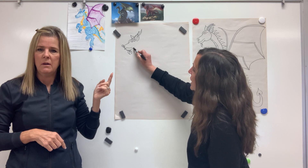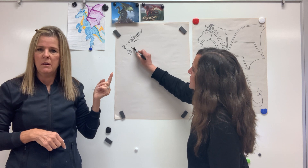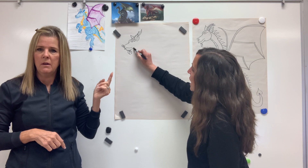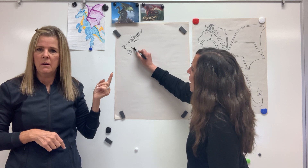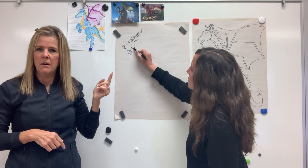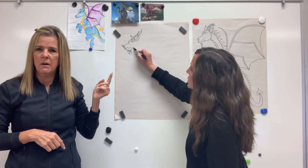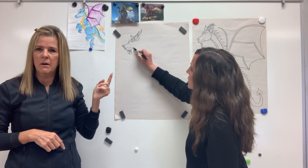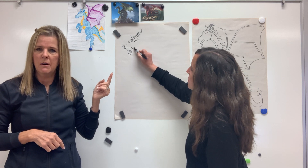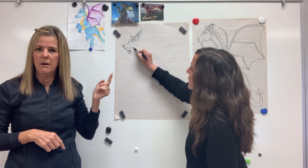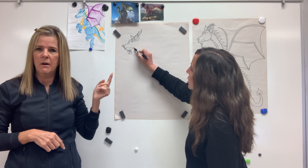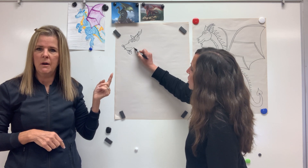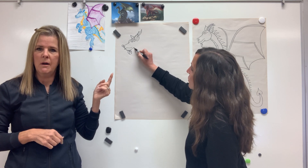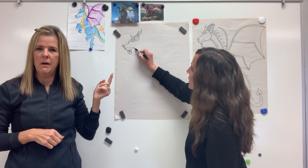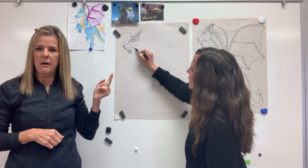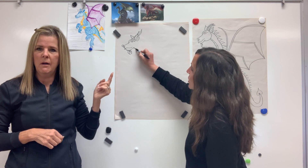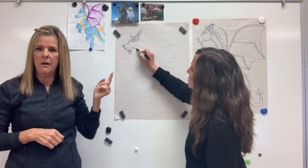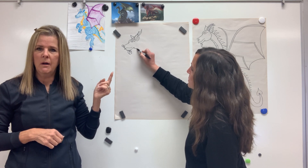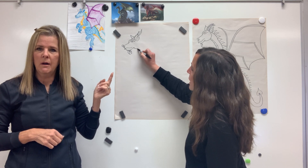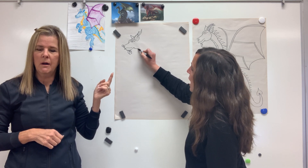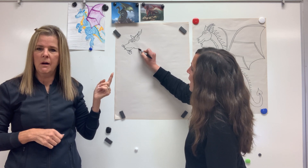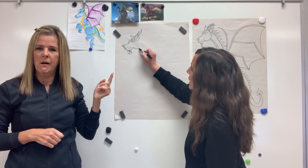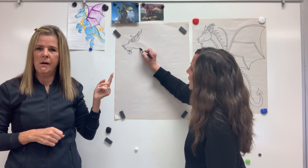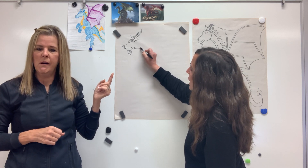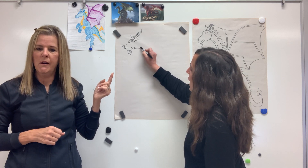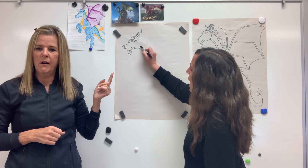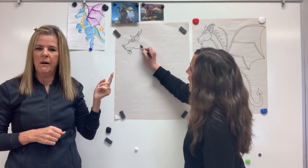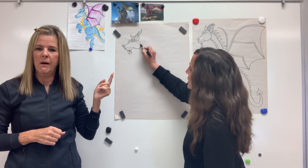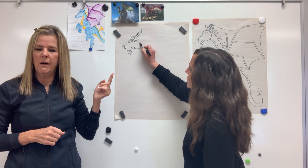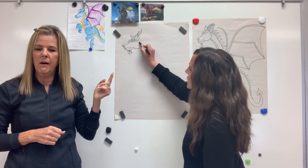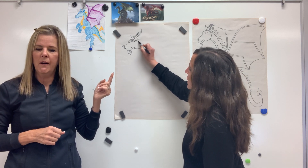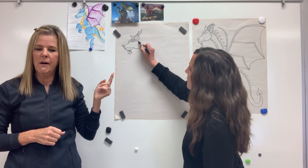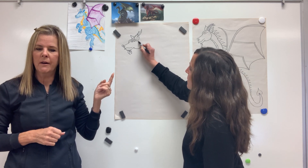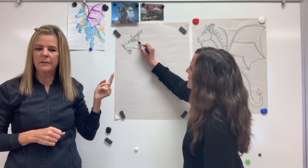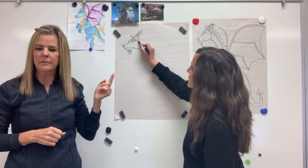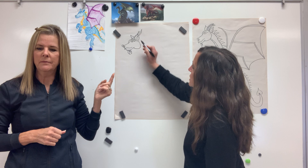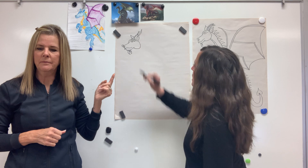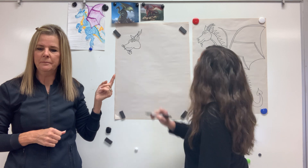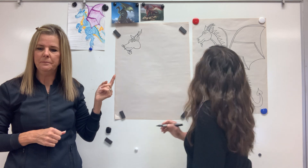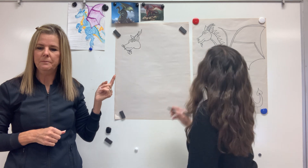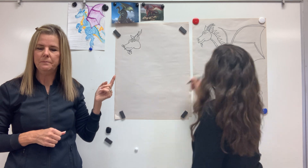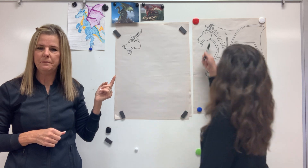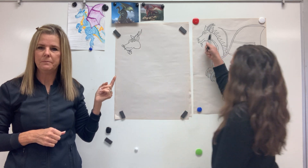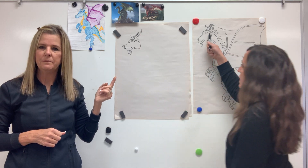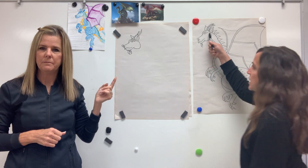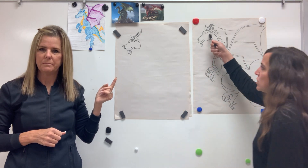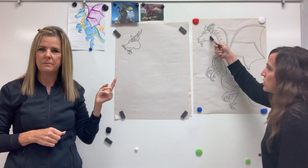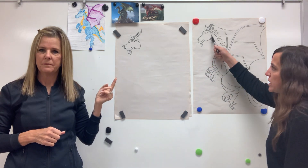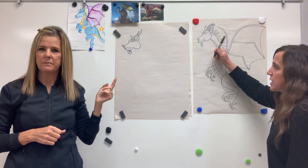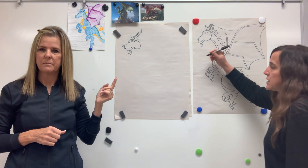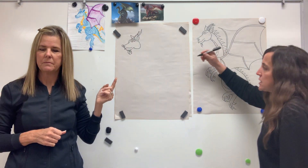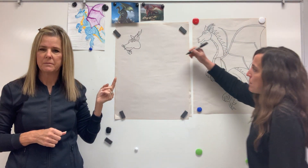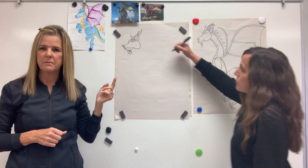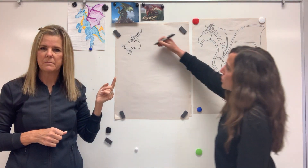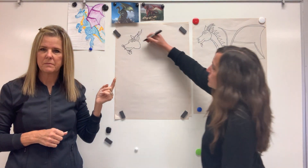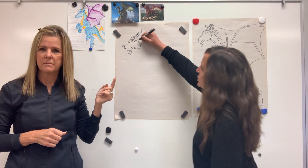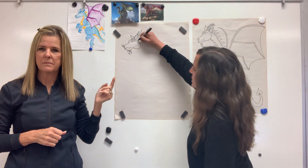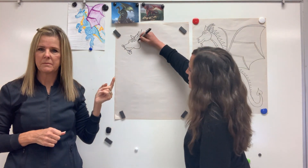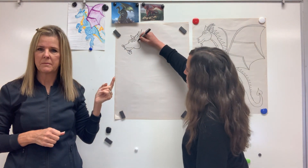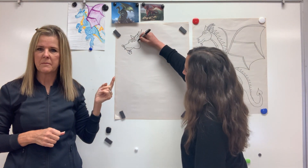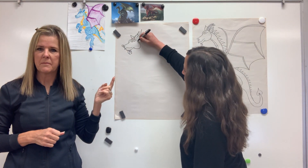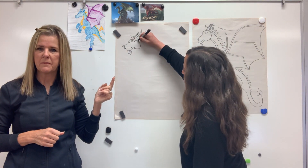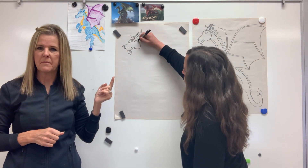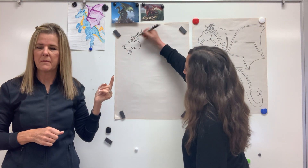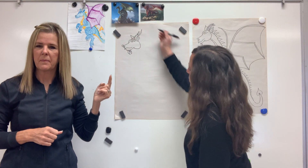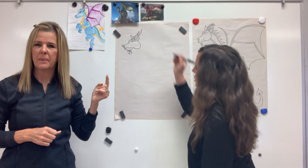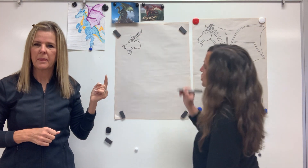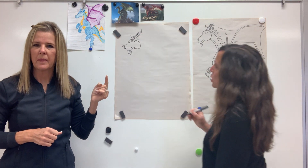a little ways, I'm just gonna make a curve line that comes back, and it's gonna come up and it can touch the ear or it can stop before it reaches the